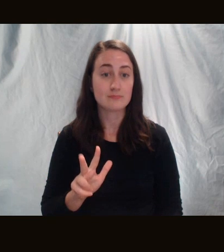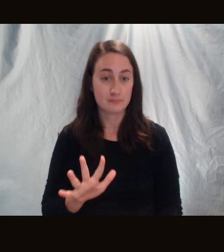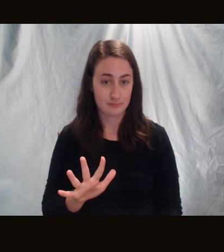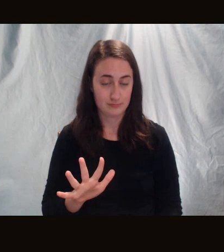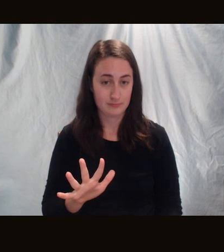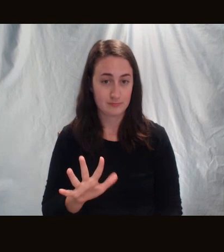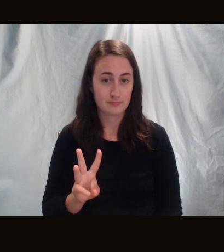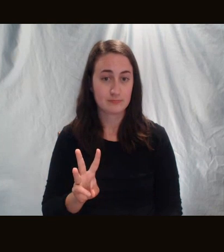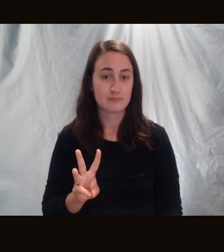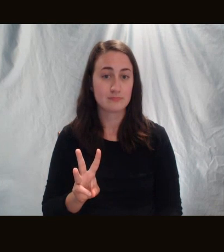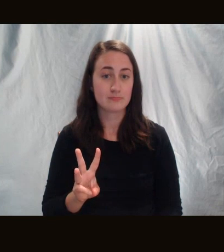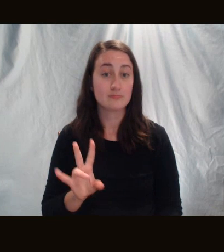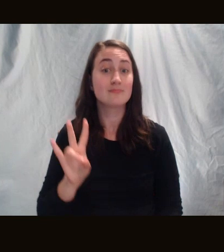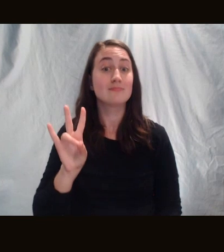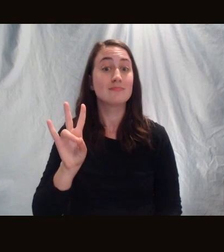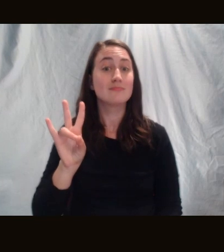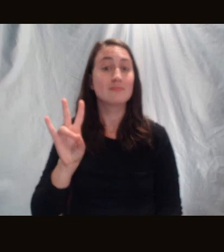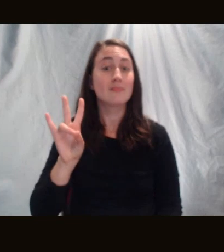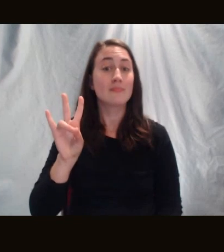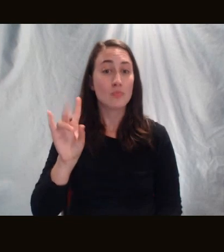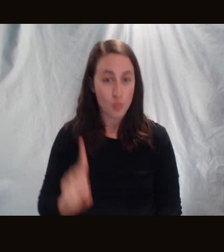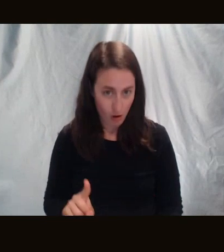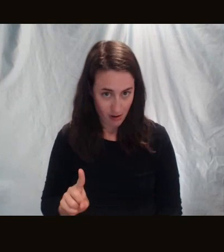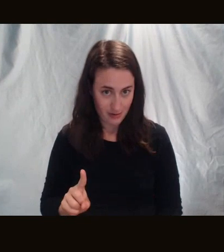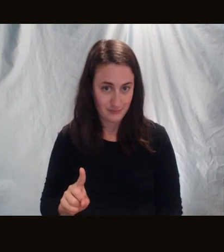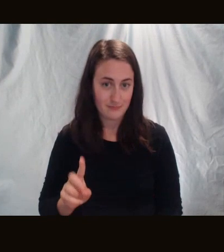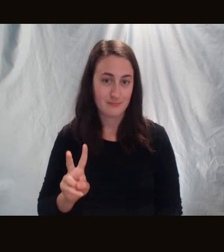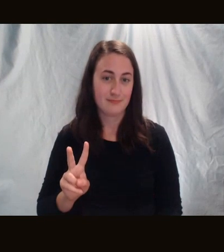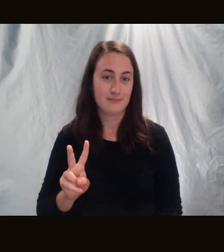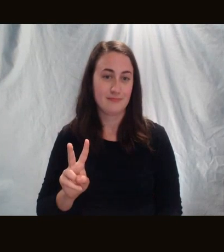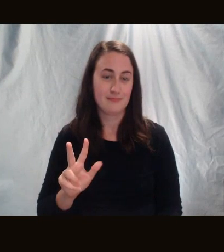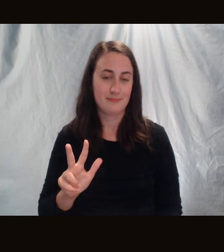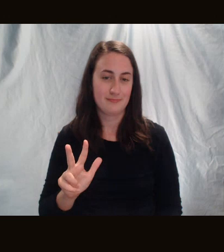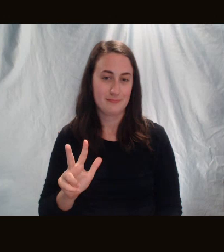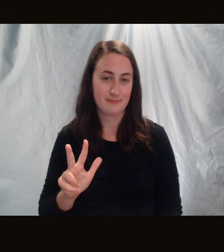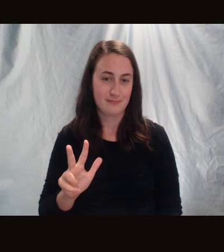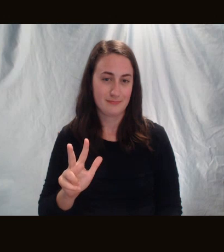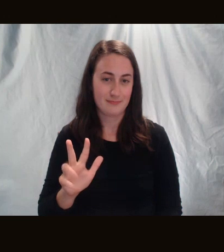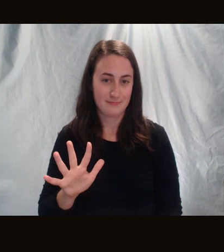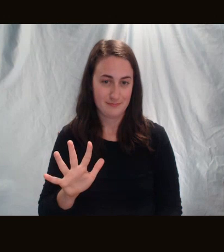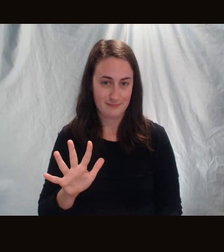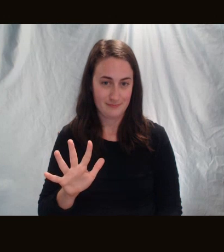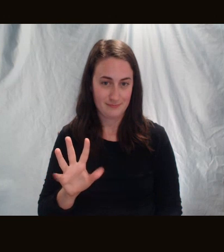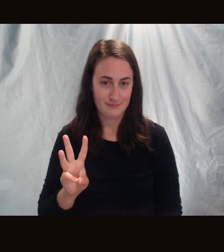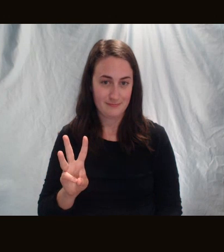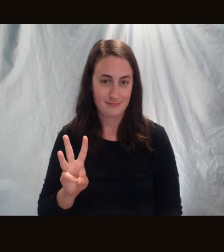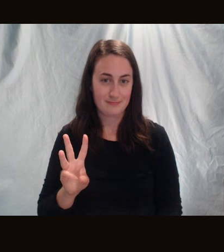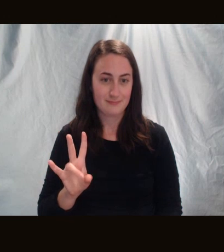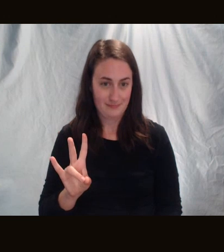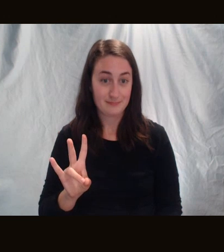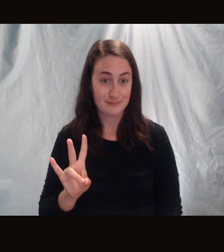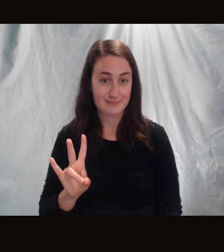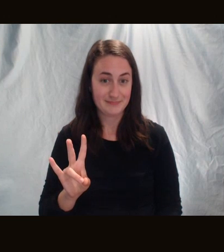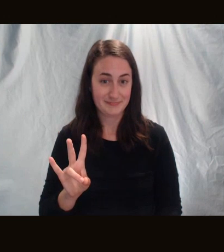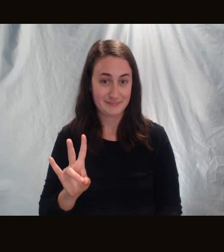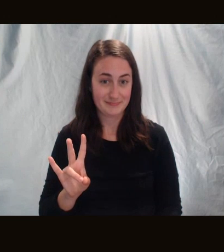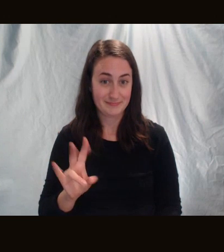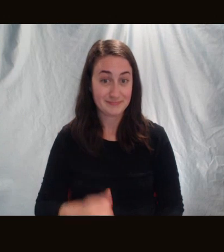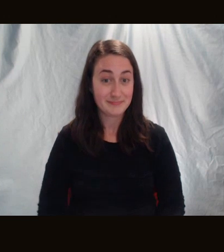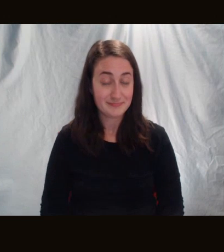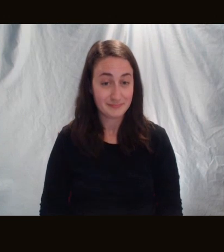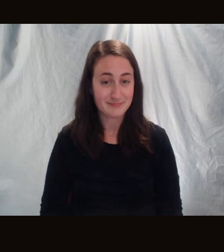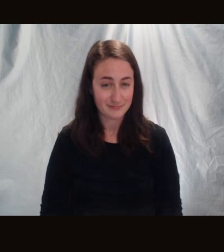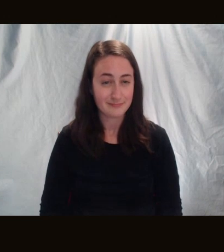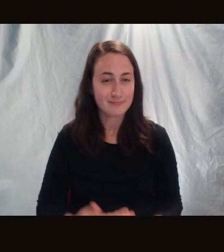step. 5, here's the raise and toss. 1, 2, connect. Then 5, 6, 7. So